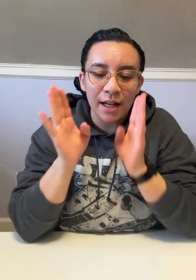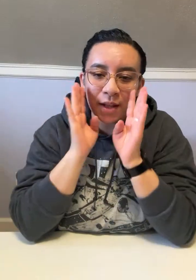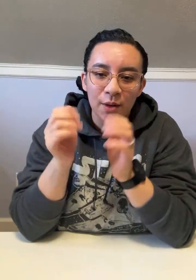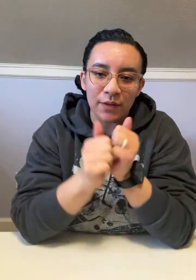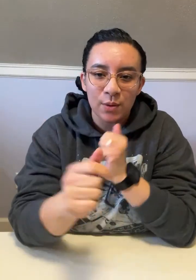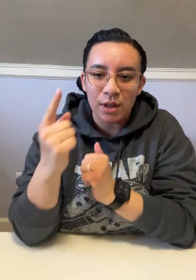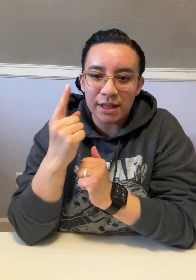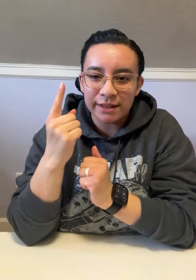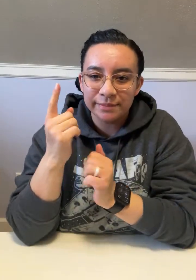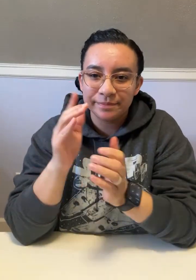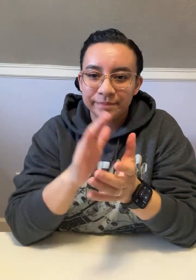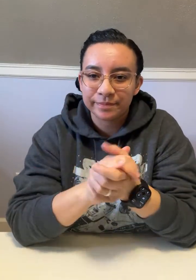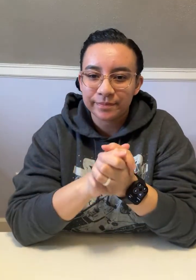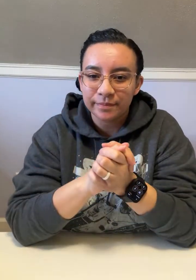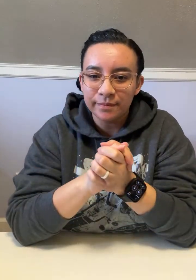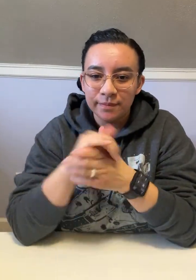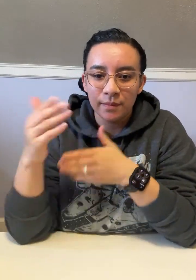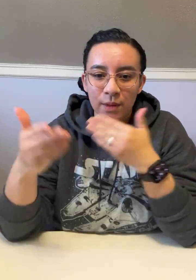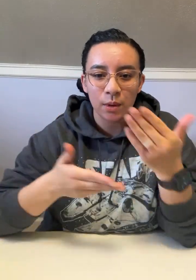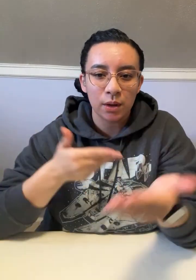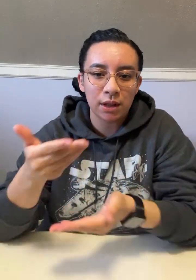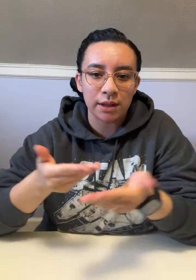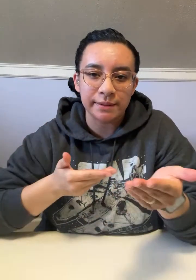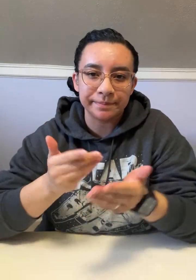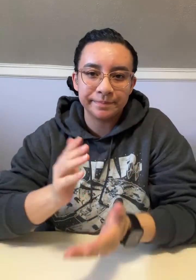Hello, everyone. Welcome.